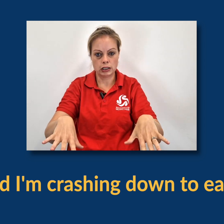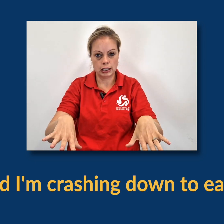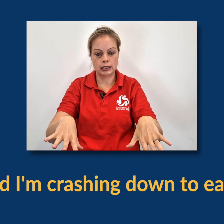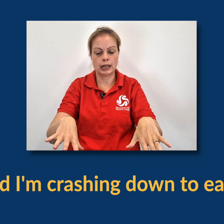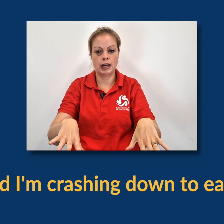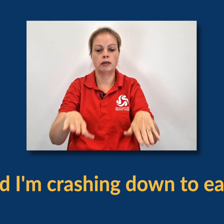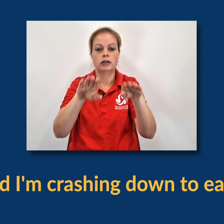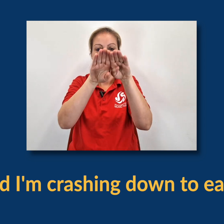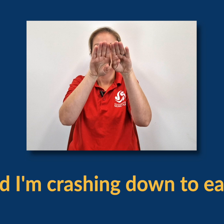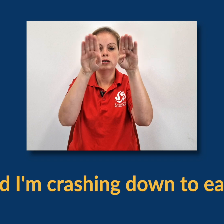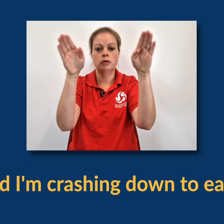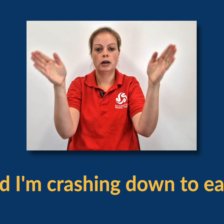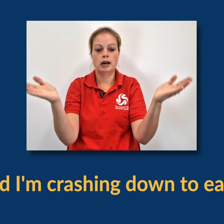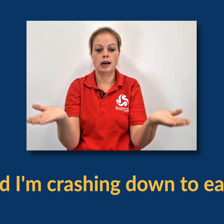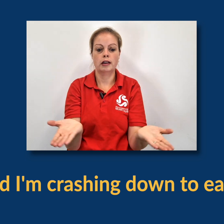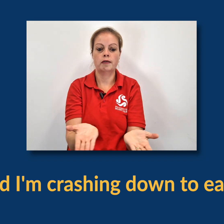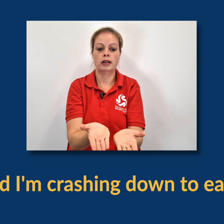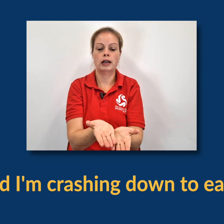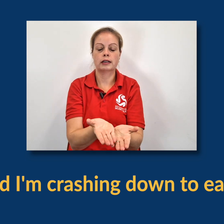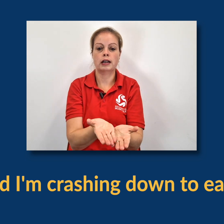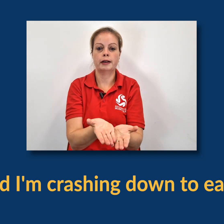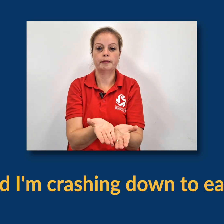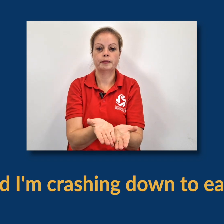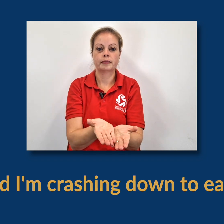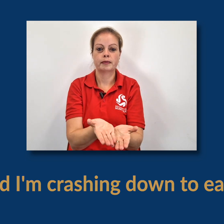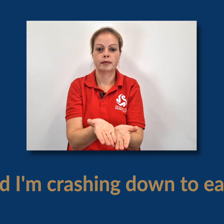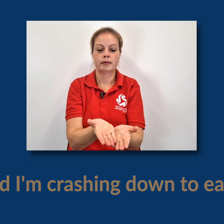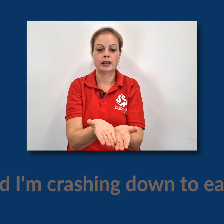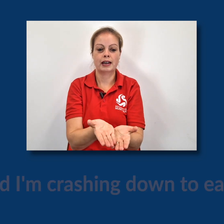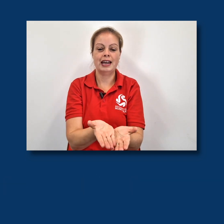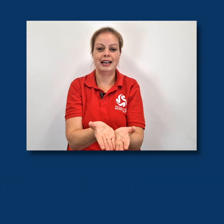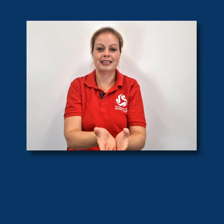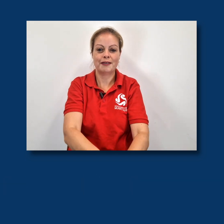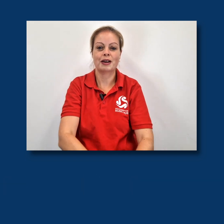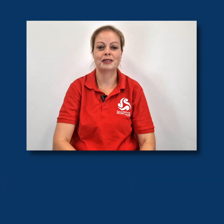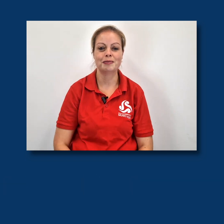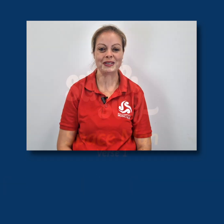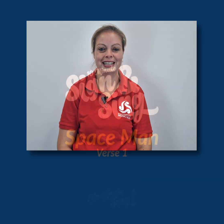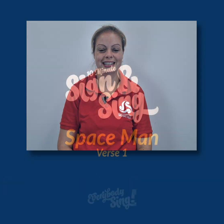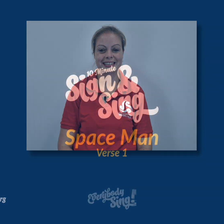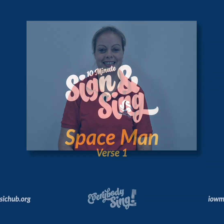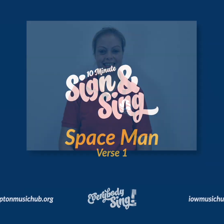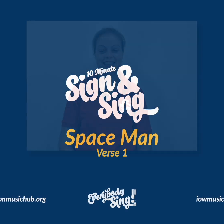crashing down to earth for the last line. Okay, let's have a go with some music.